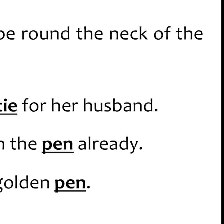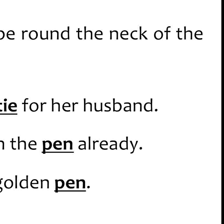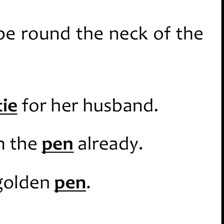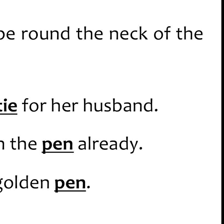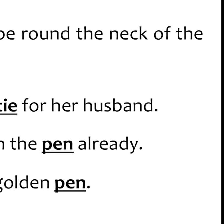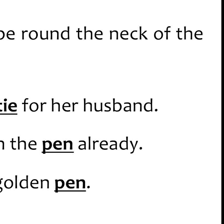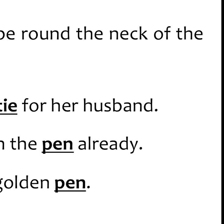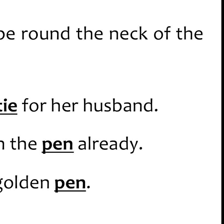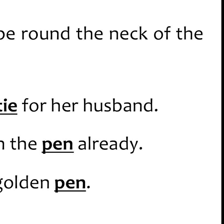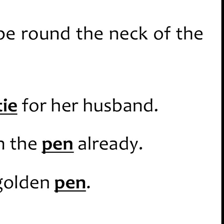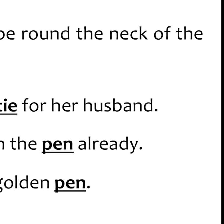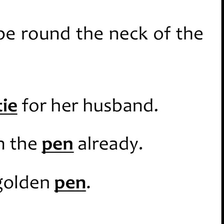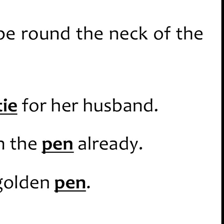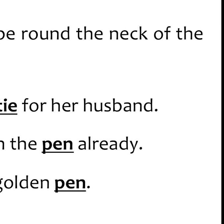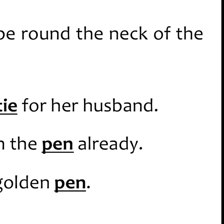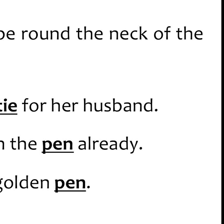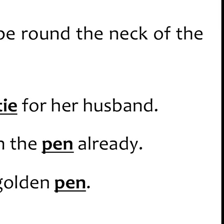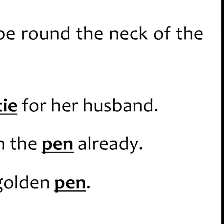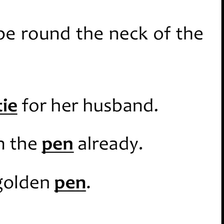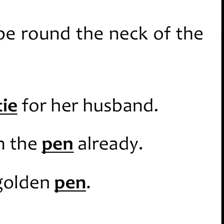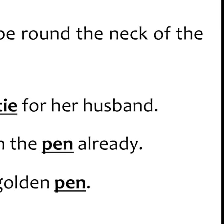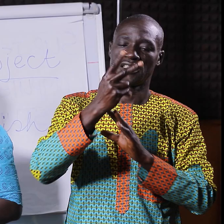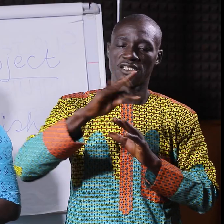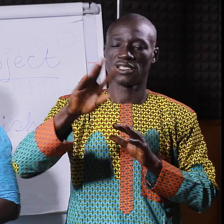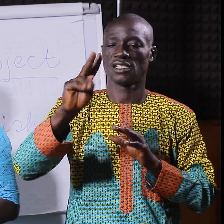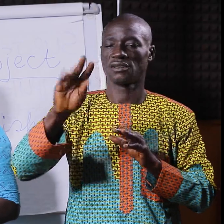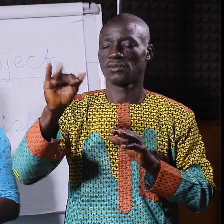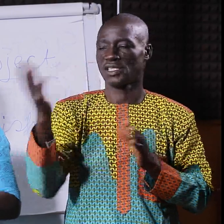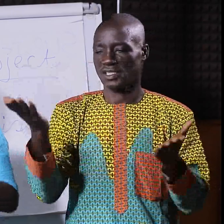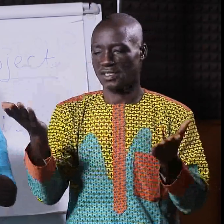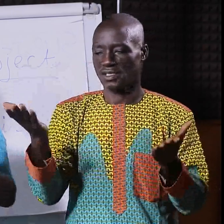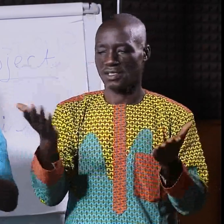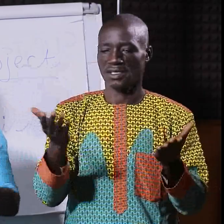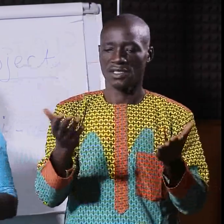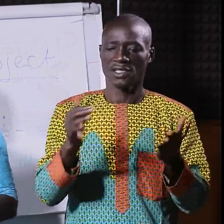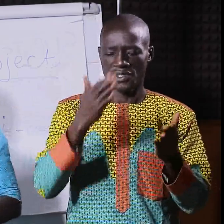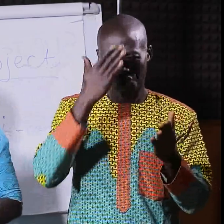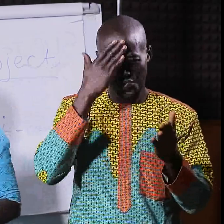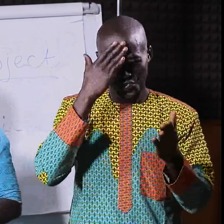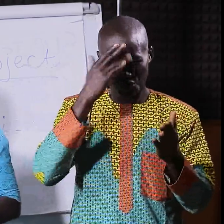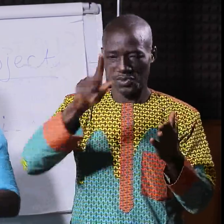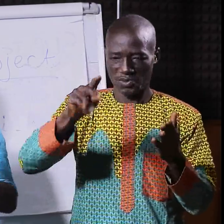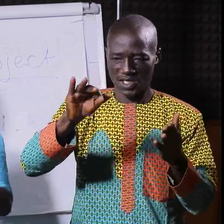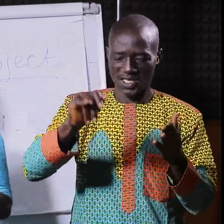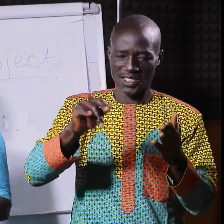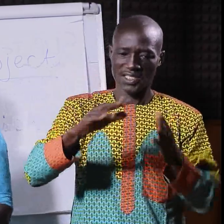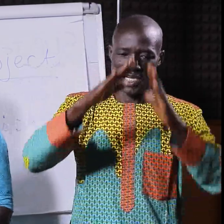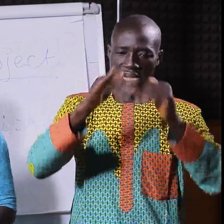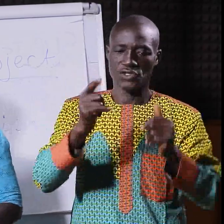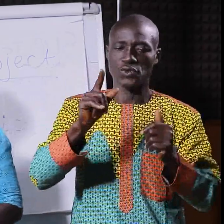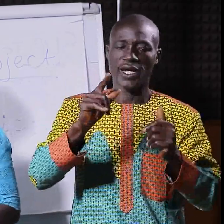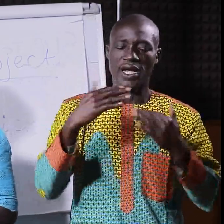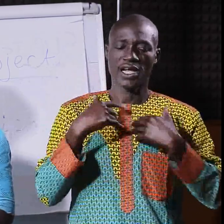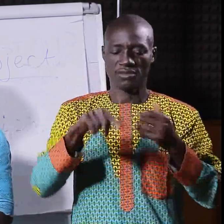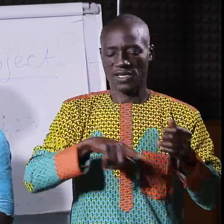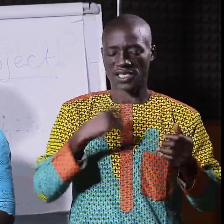4a, the animals are in their pen already. Pen here means an abode for animals, the house where the